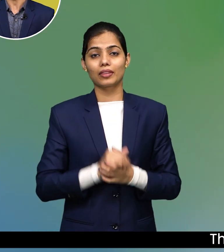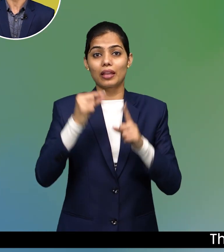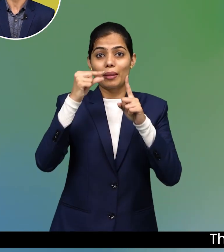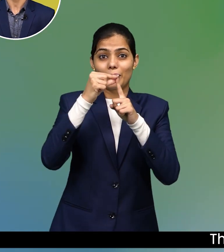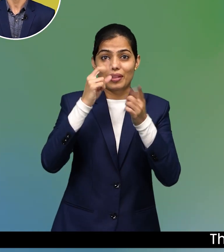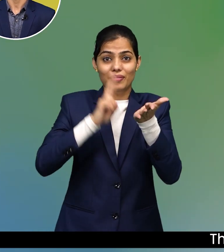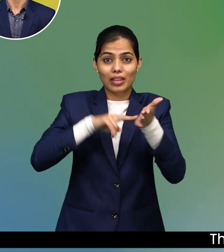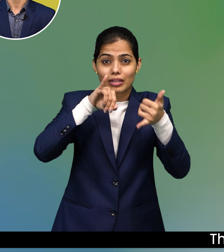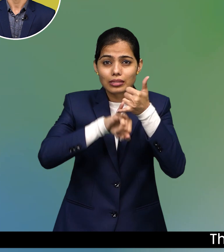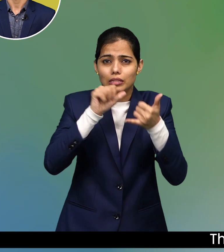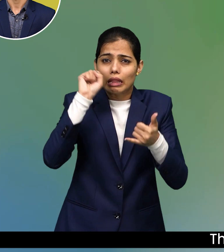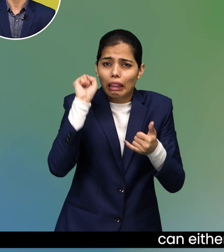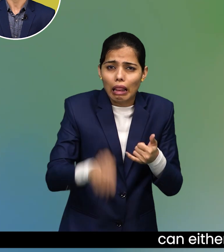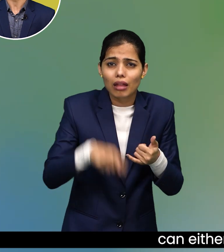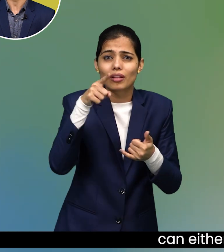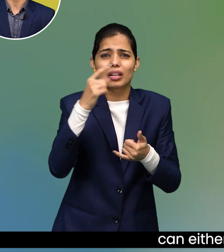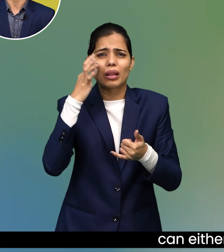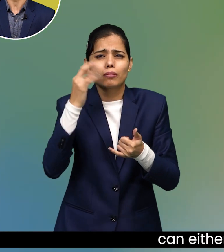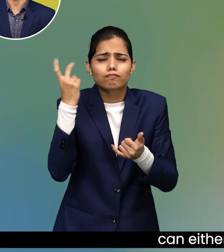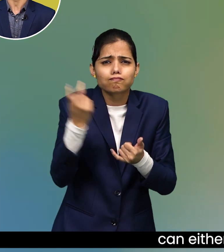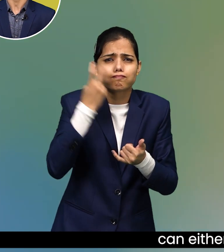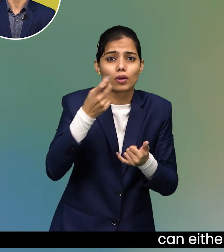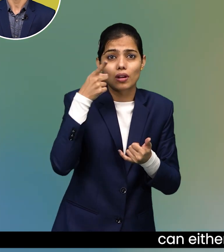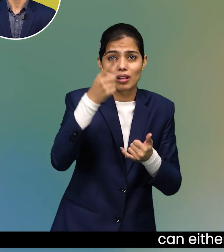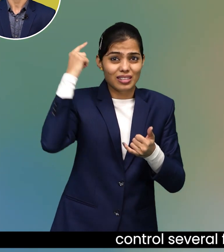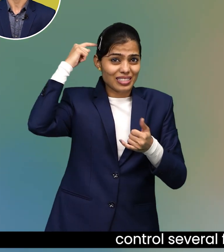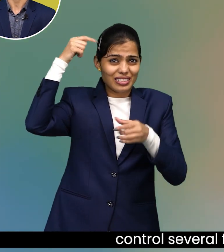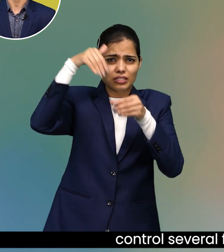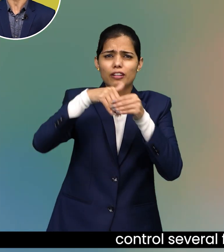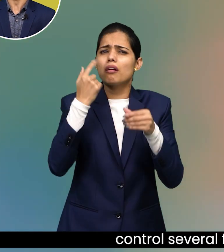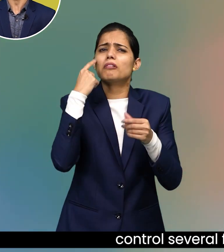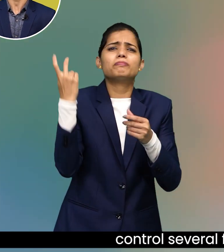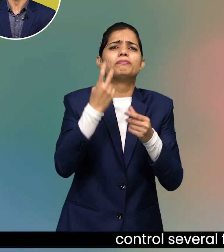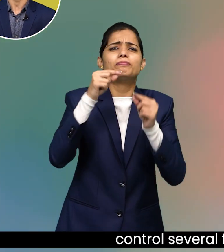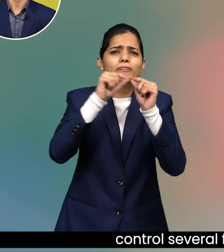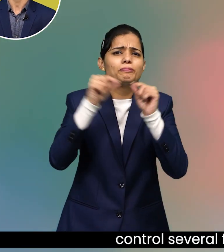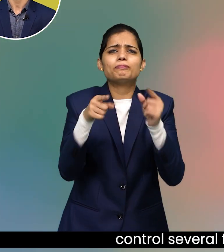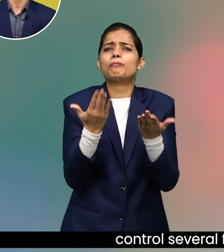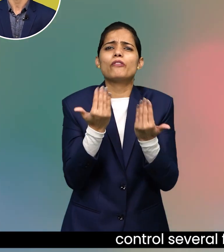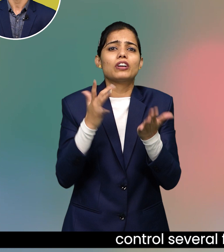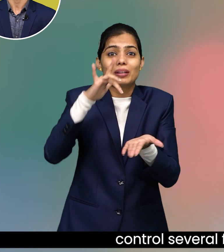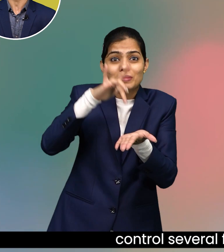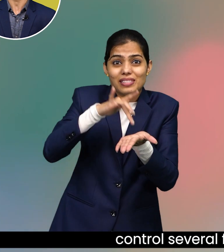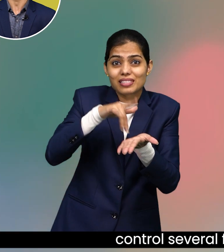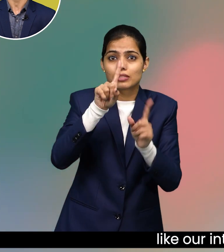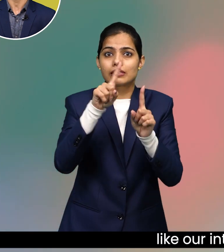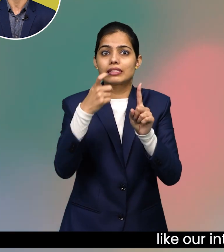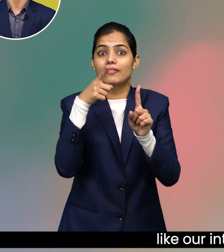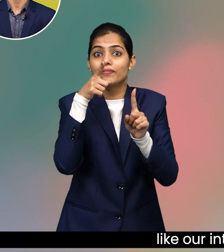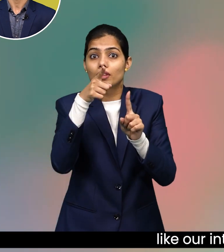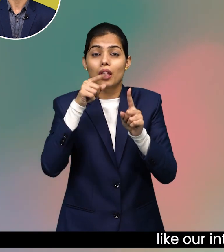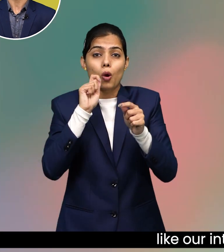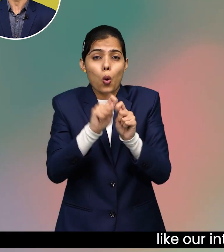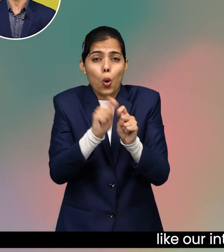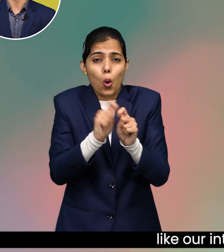The PNS can either involuntarily control several functions of regions like